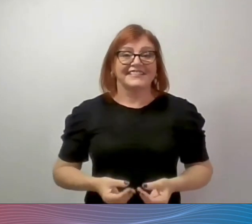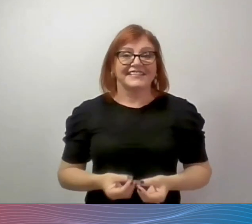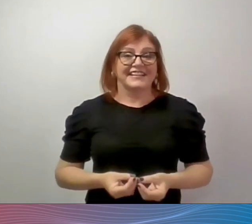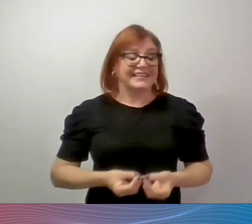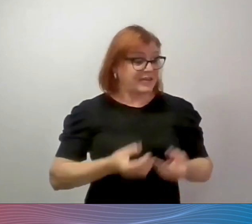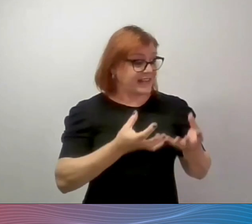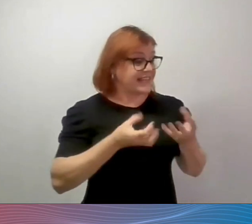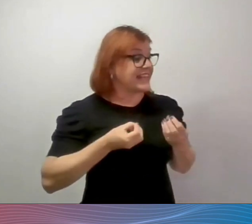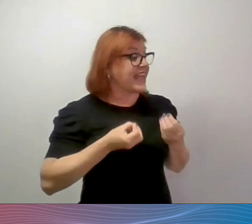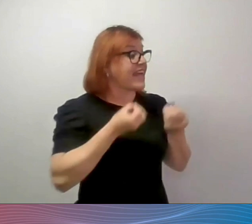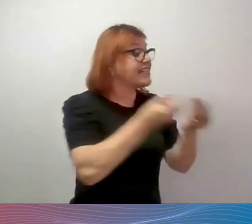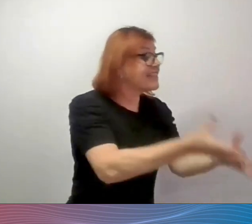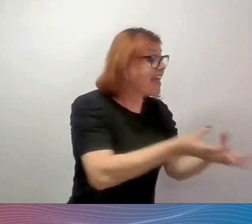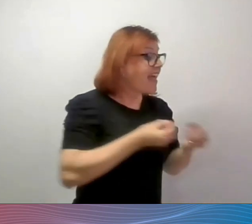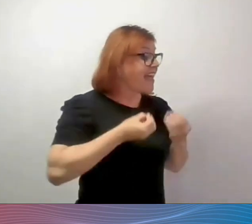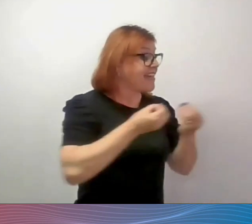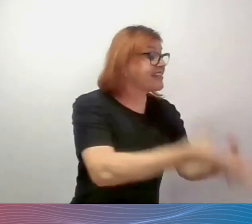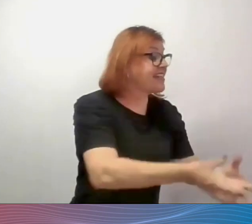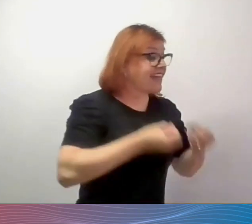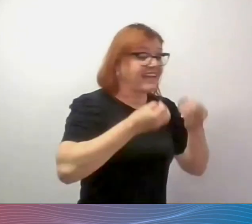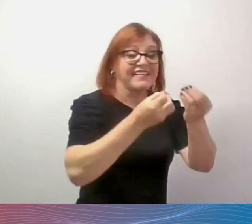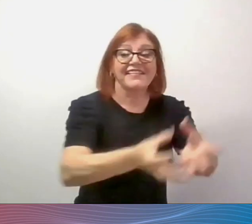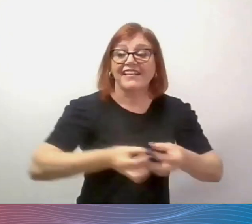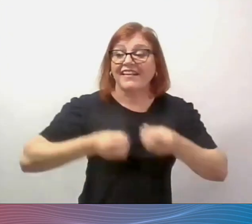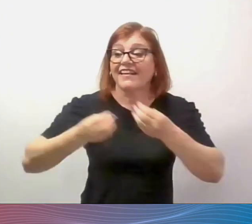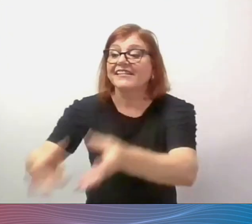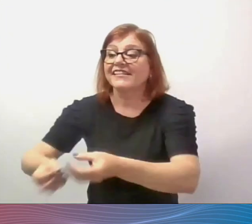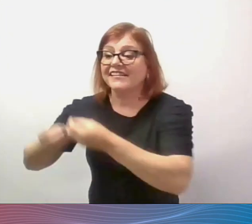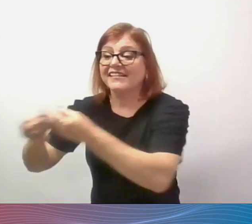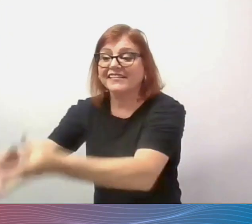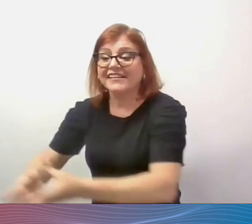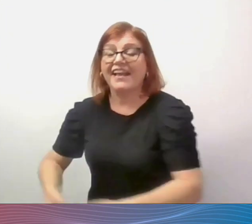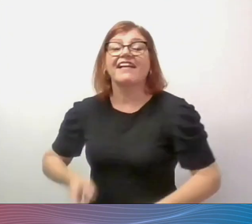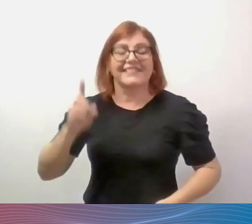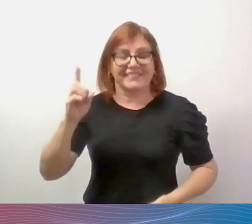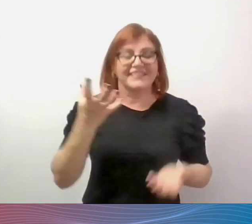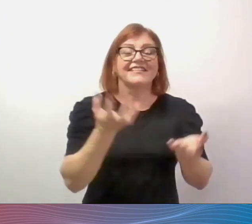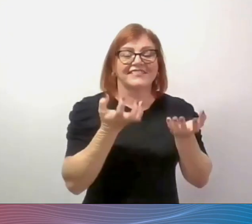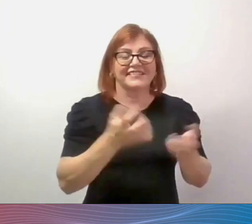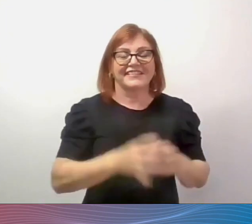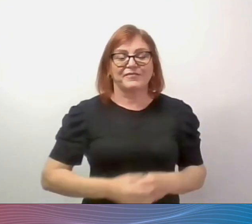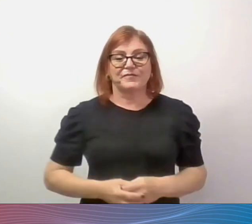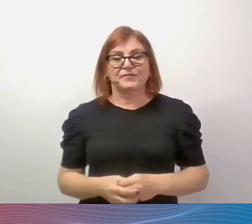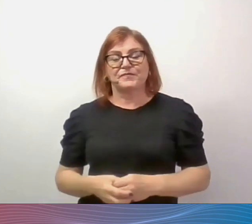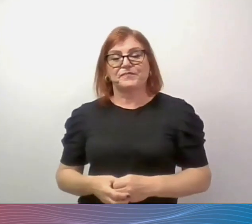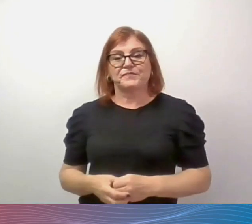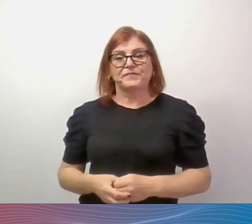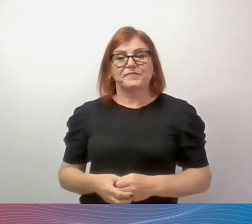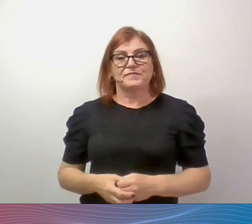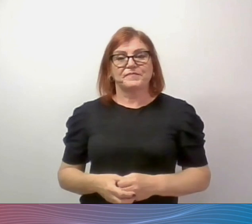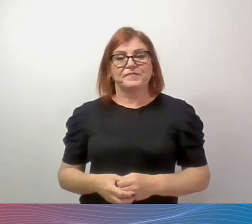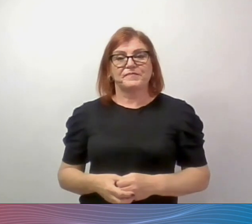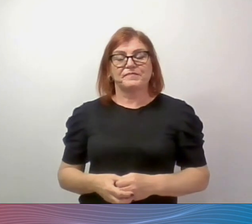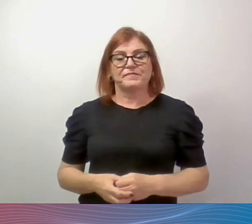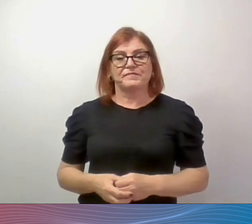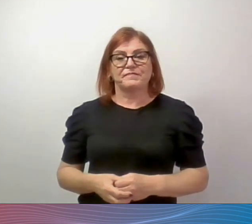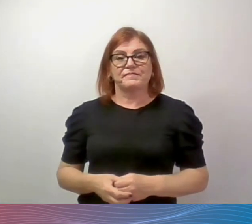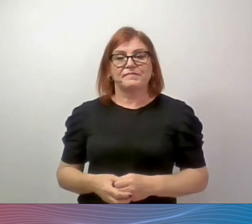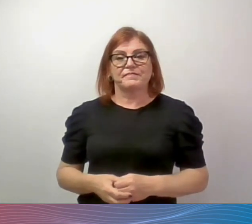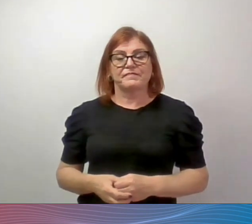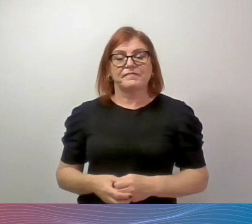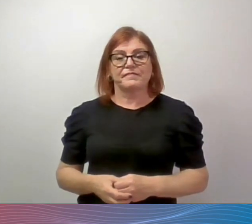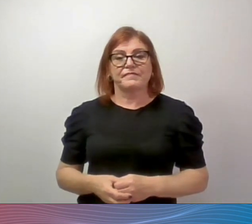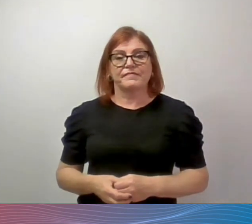wants to give and he created man to receive this. E no fim, de tanto ele receber a doação como a